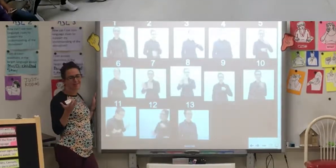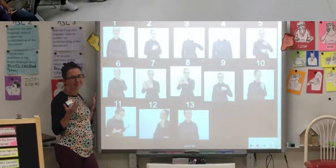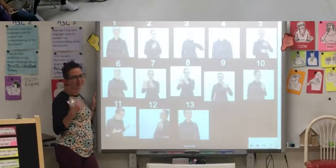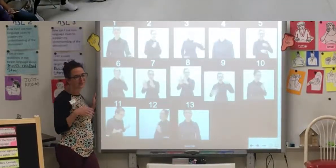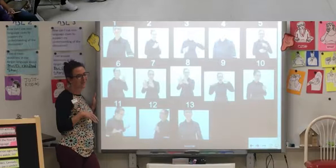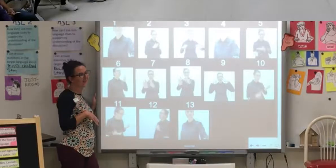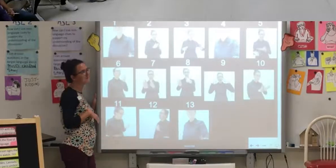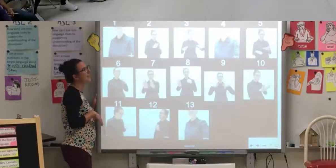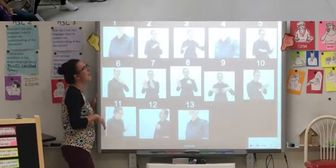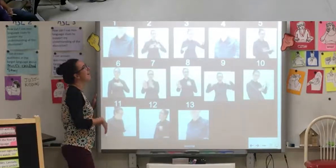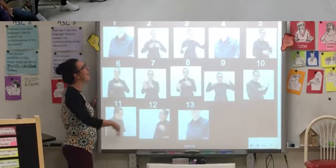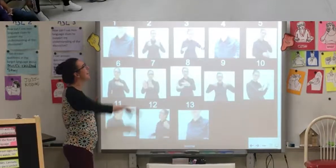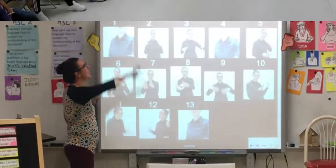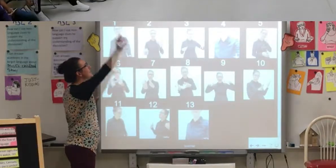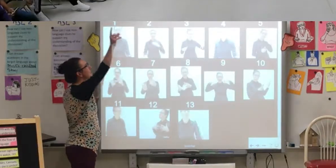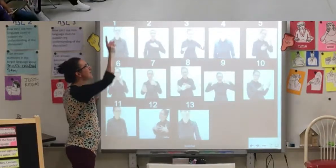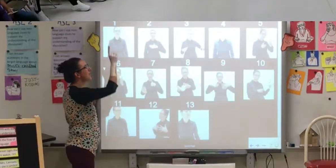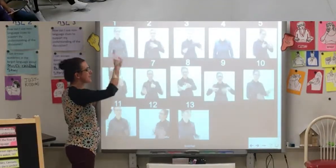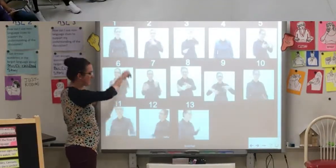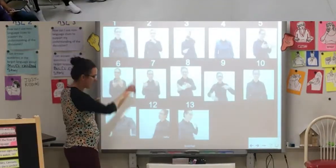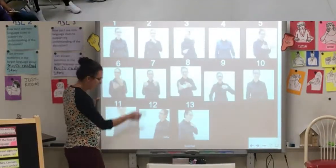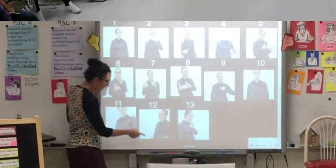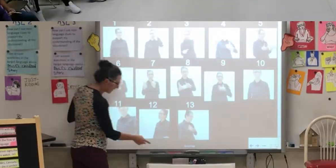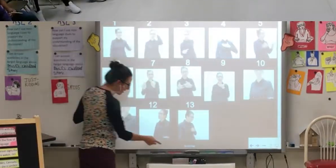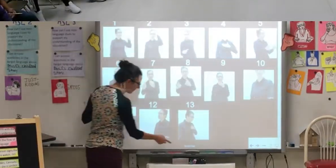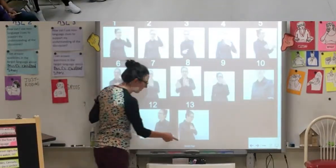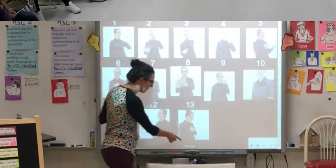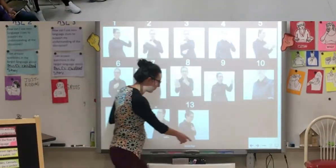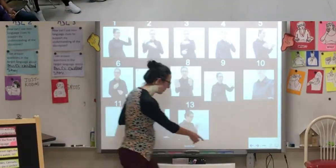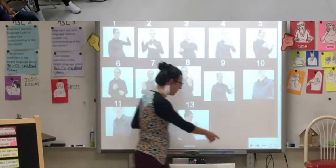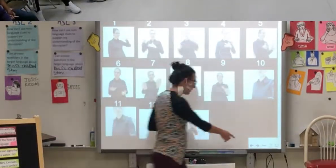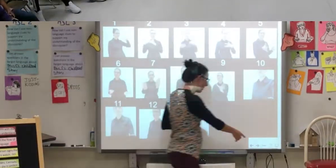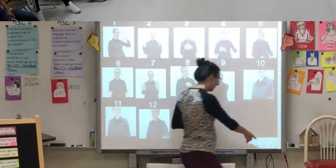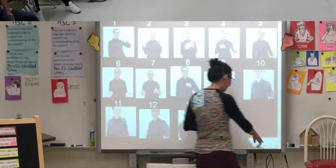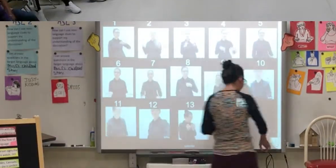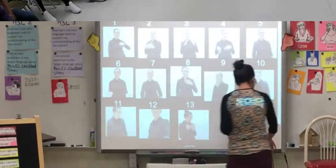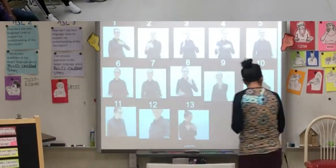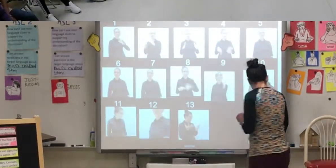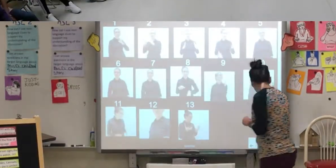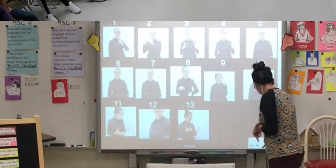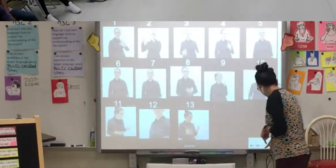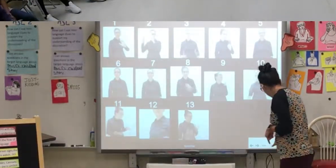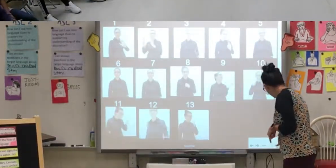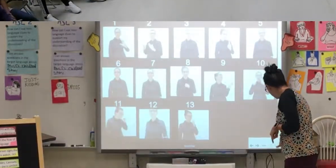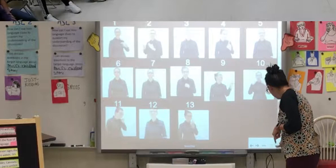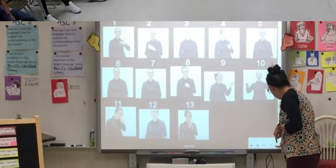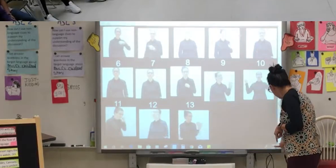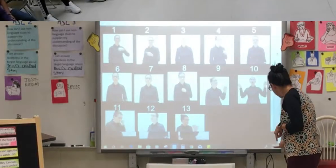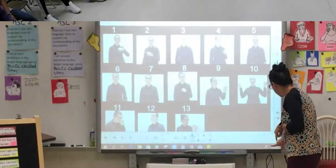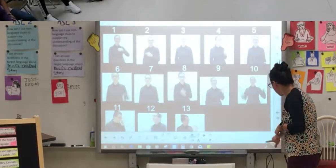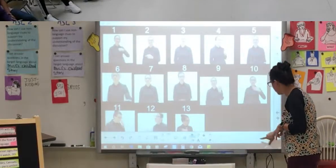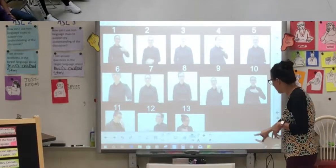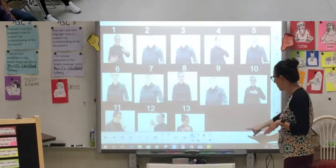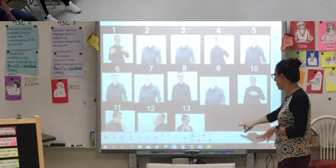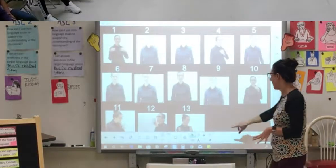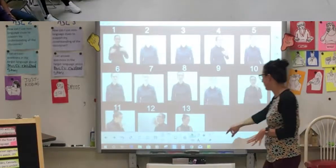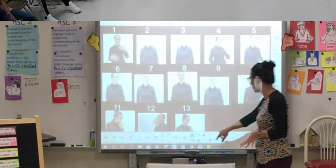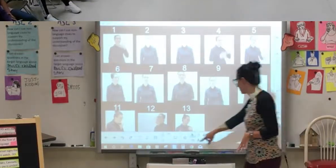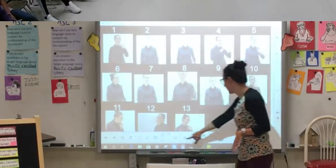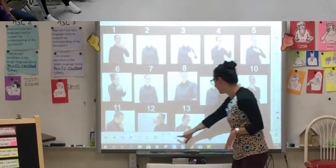what Remember that. from. Alright, let's see what they say. I'm gonna cover up the word, In the pond. each thing, so it's not quite as distracting